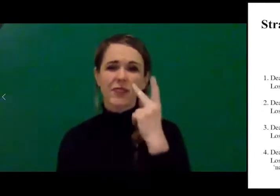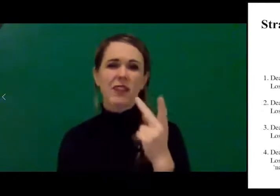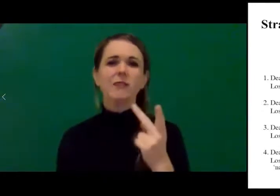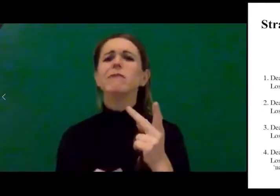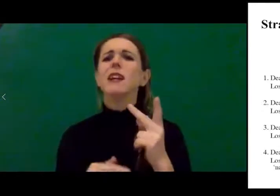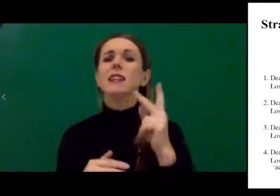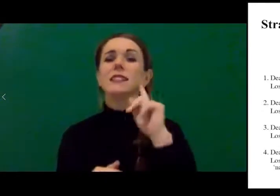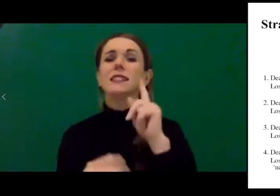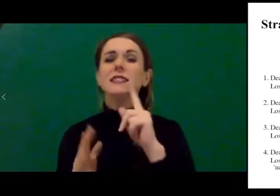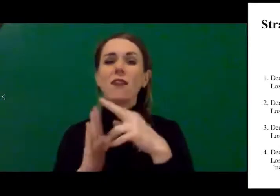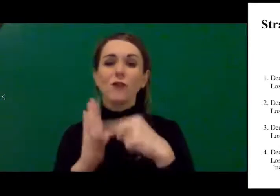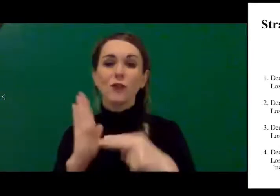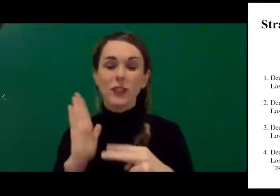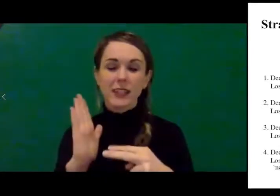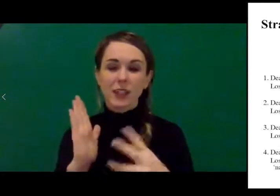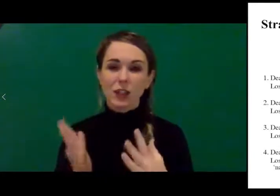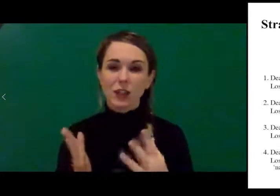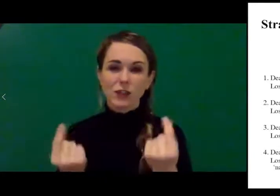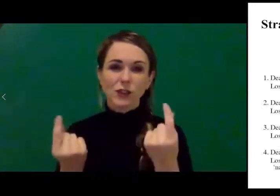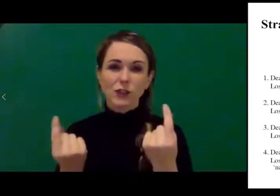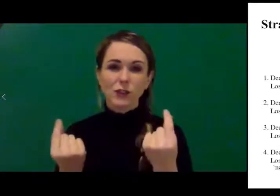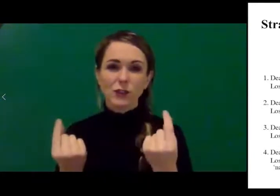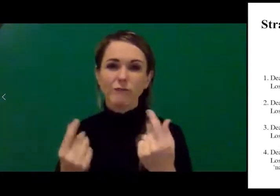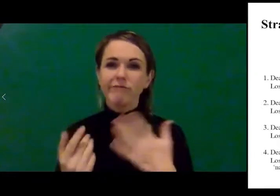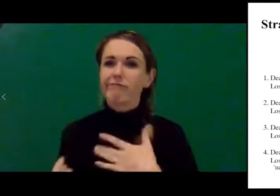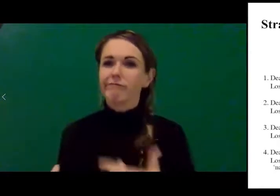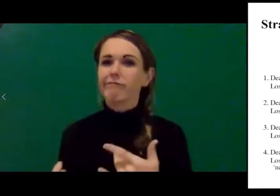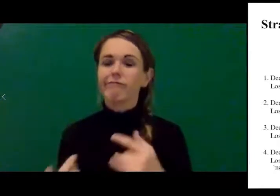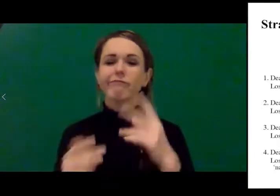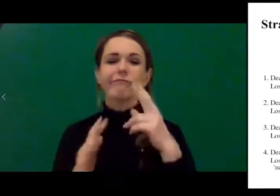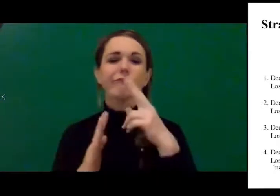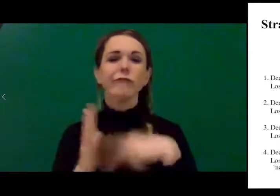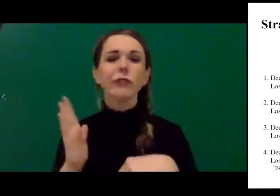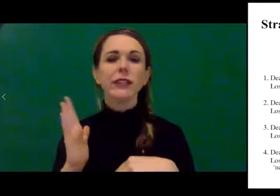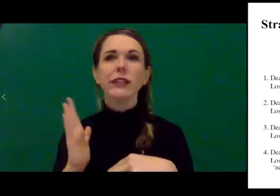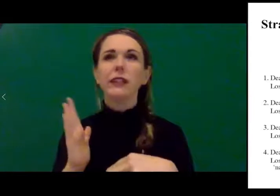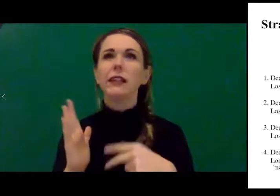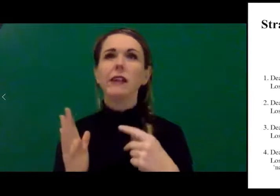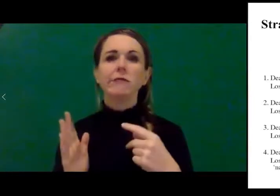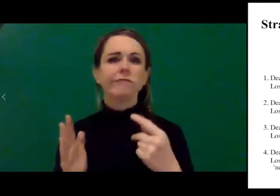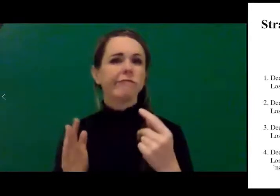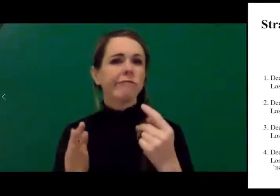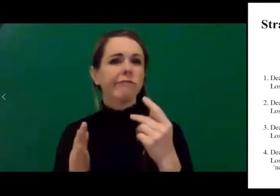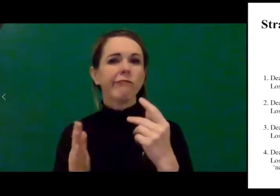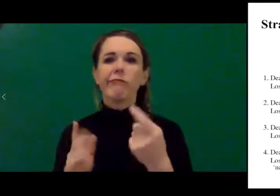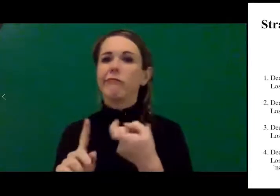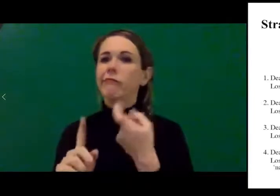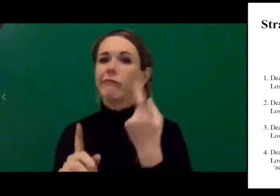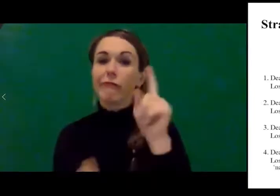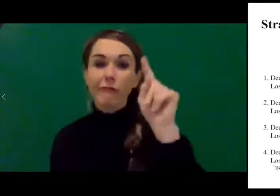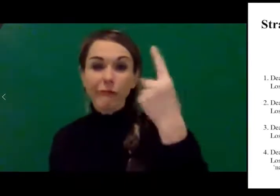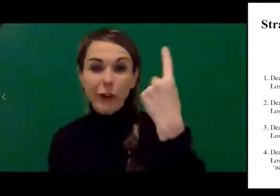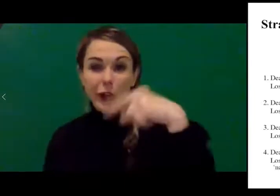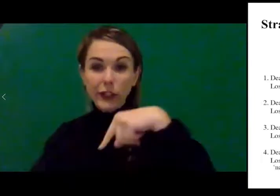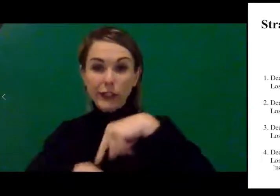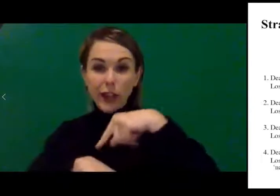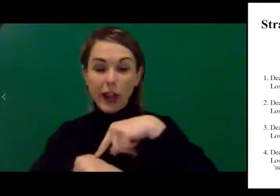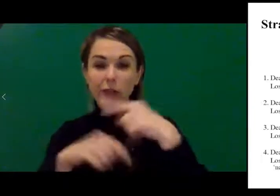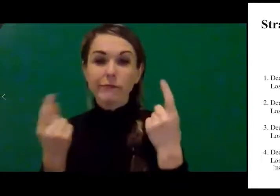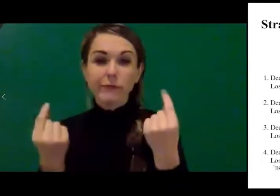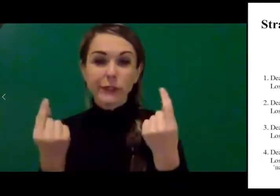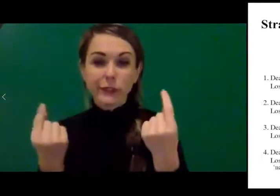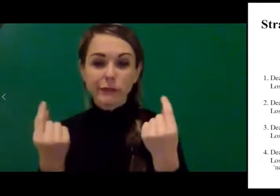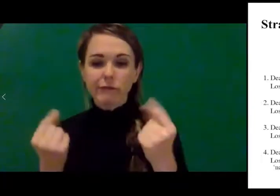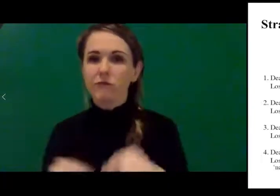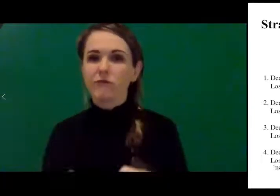we see that deaf readers typically will read the story differently, say the first time compared